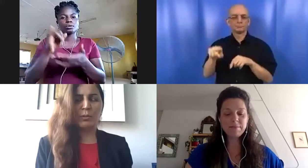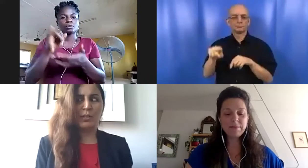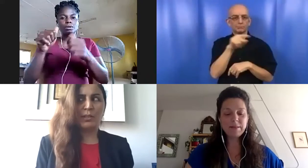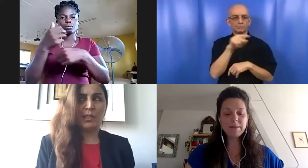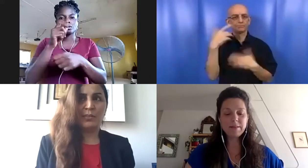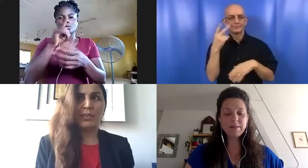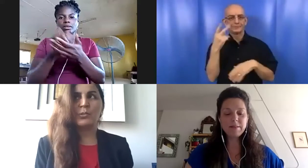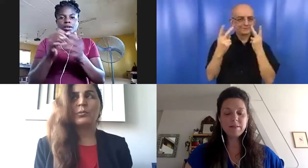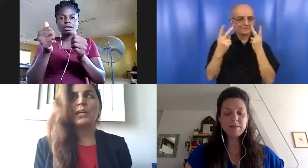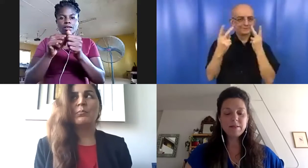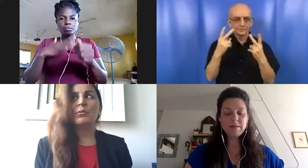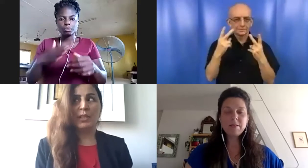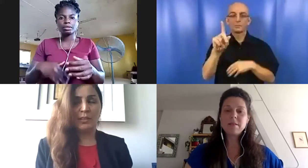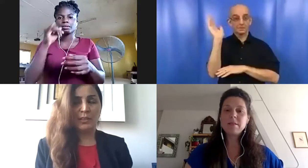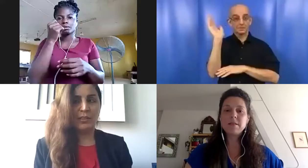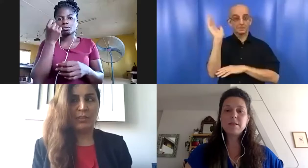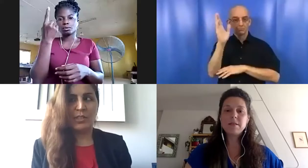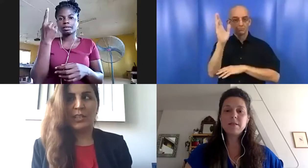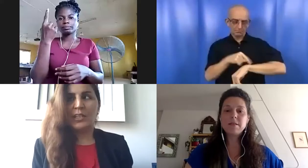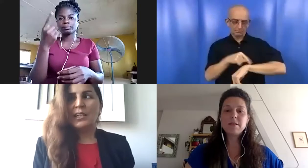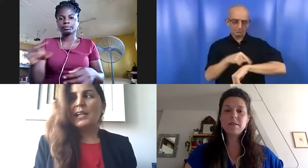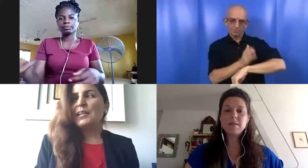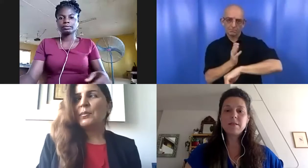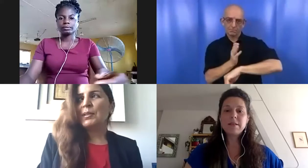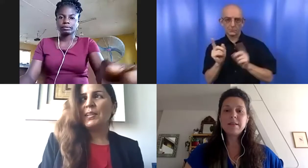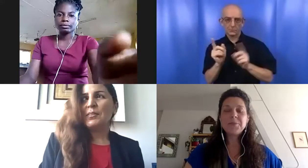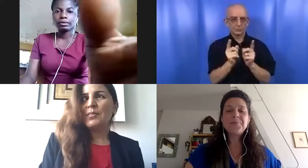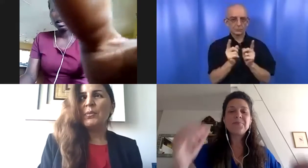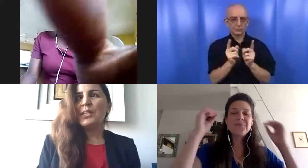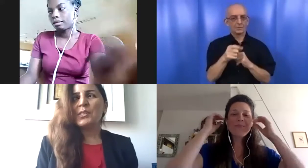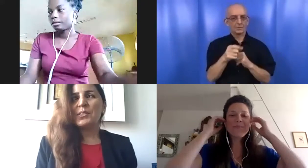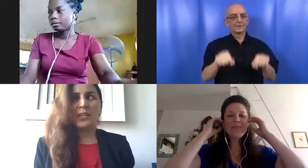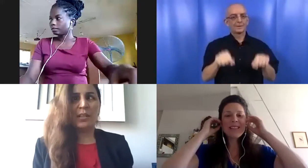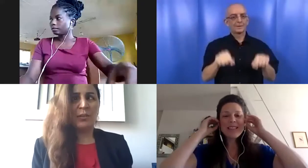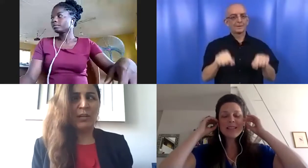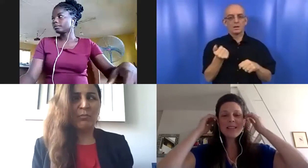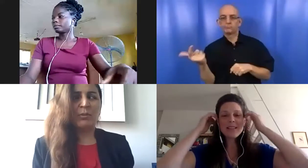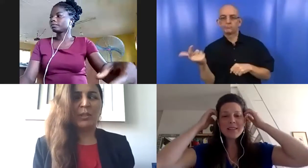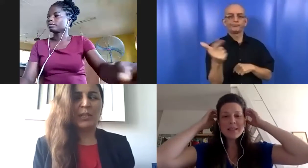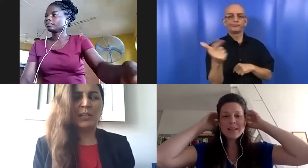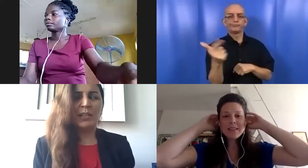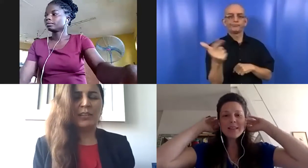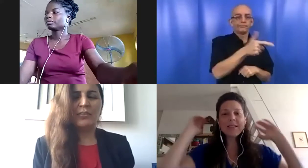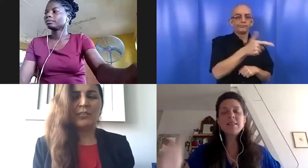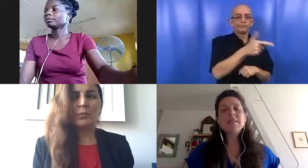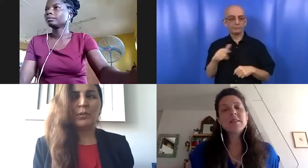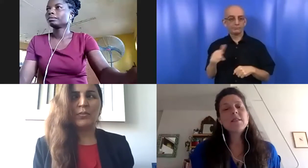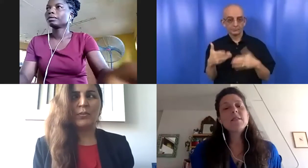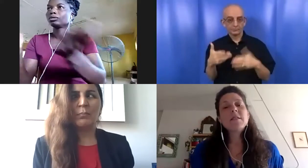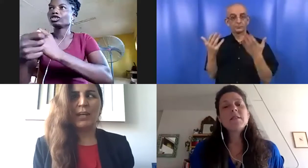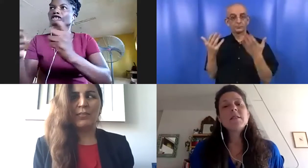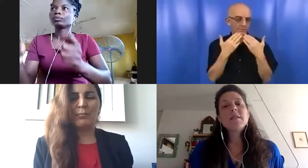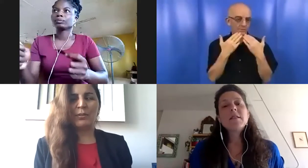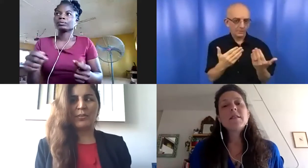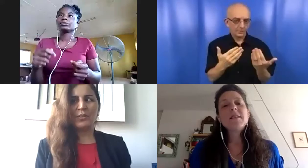who's been on the schedule can provide their intervention. Elizabeth, thank you so much. I know you have been working a lot on this report, so